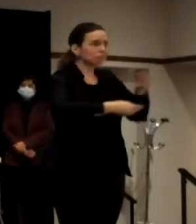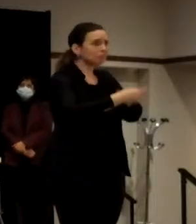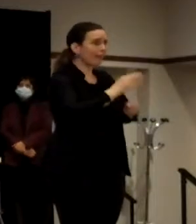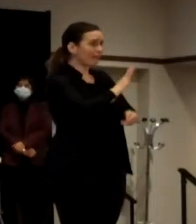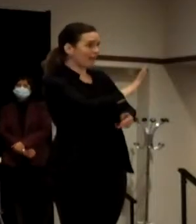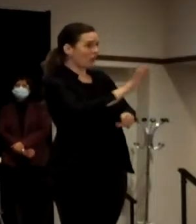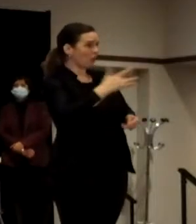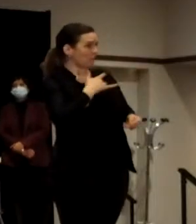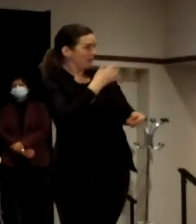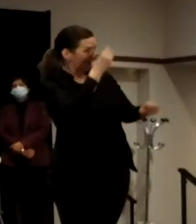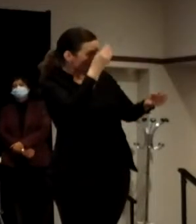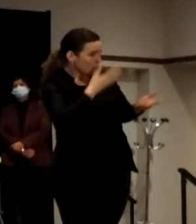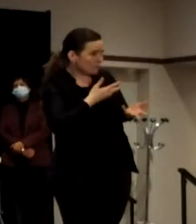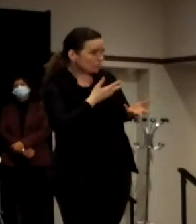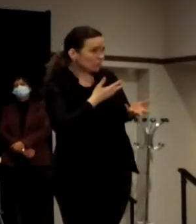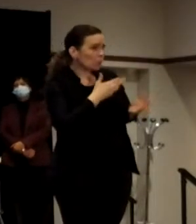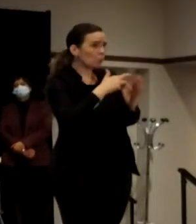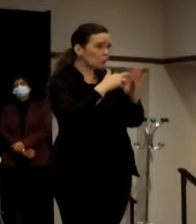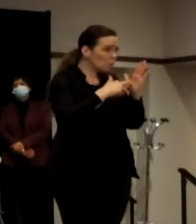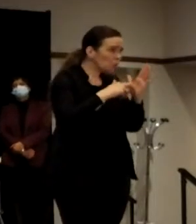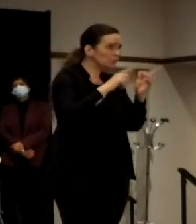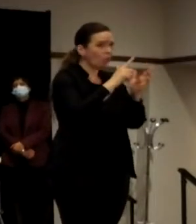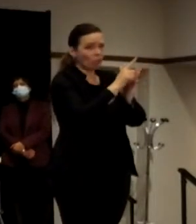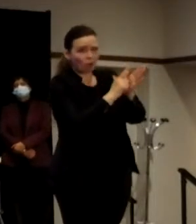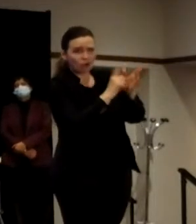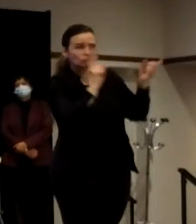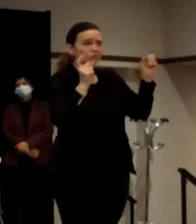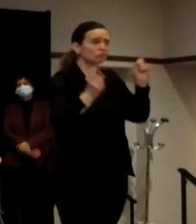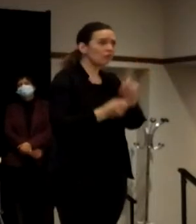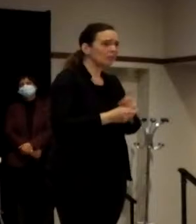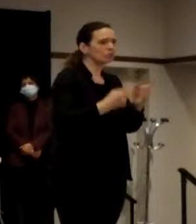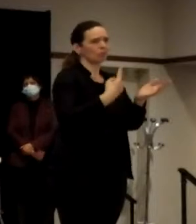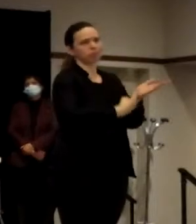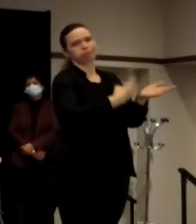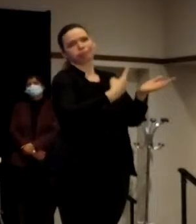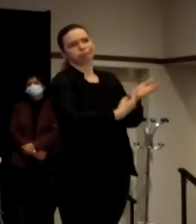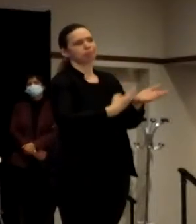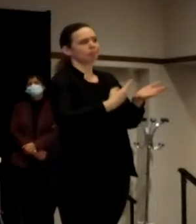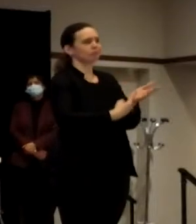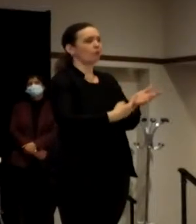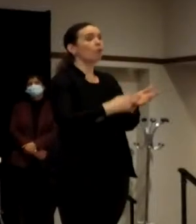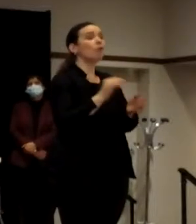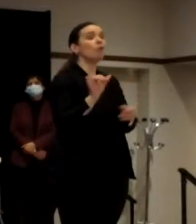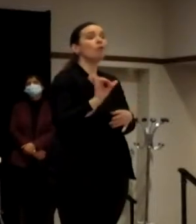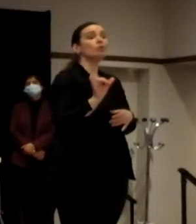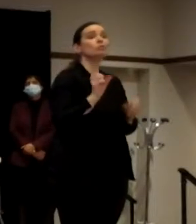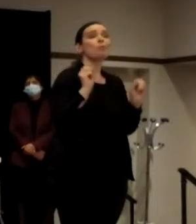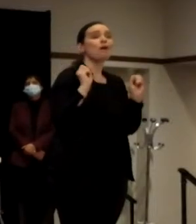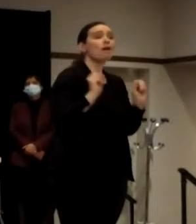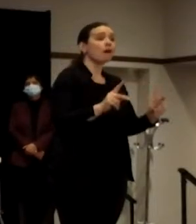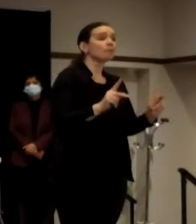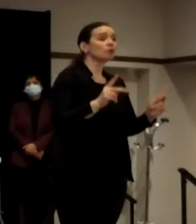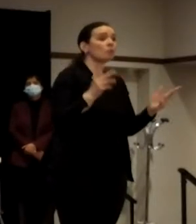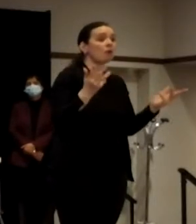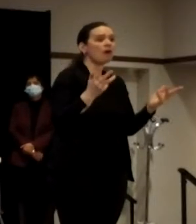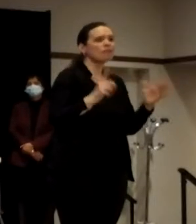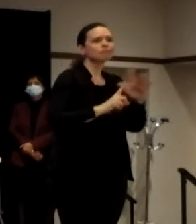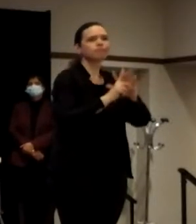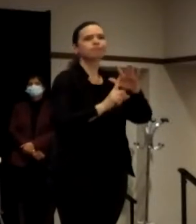that the governor spoke about. And then it's an opportunity to bring up issues. And so